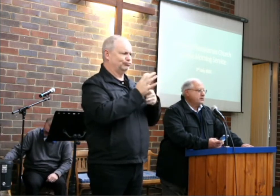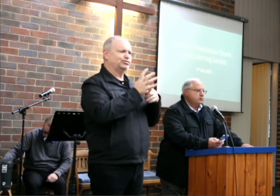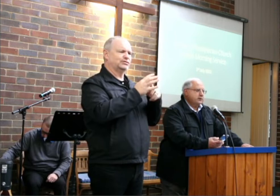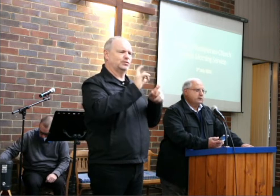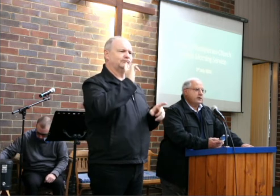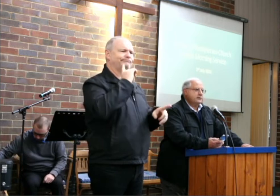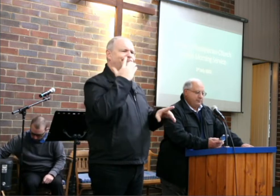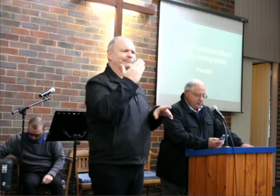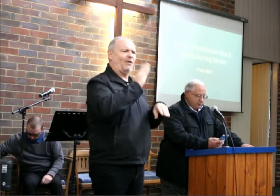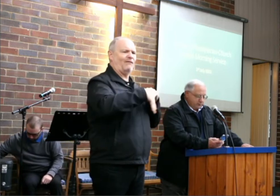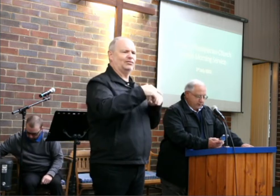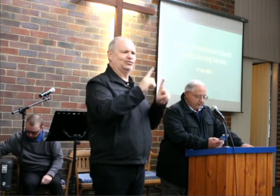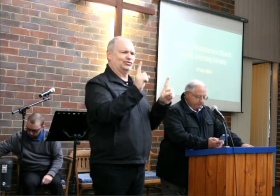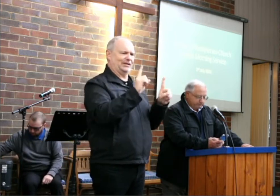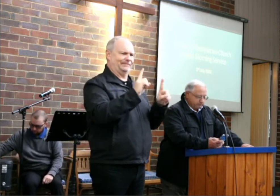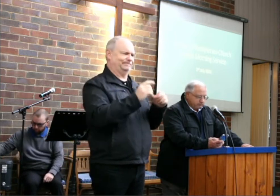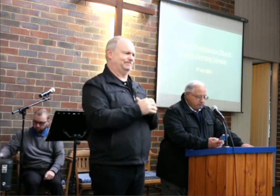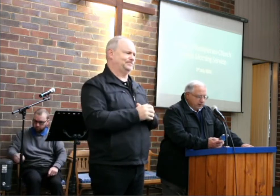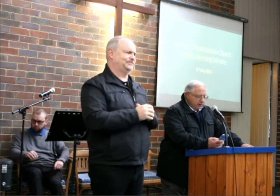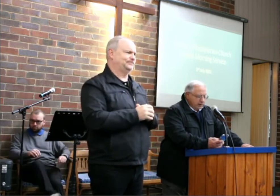will be talking to us about today.